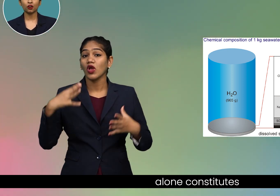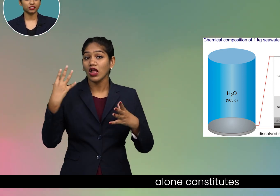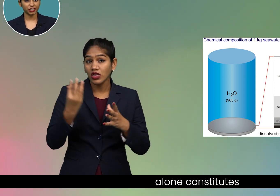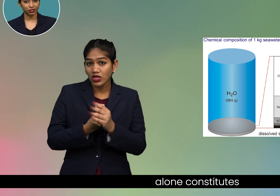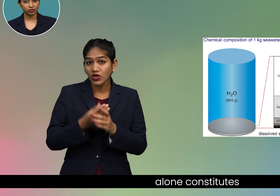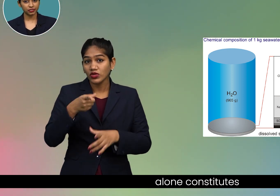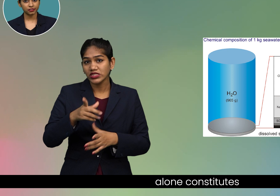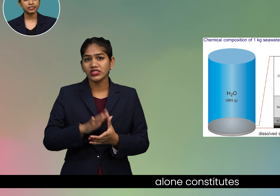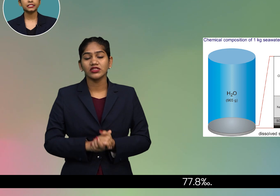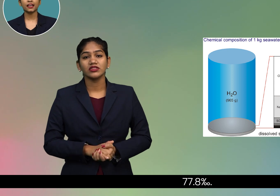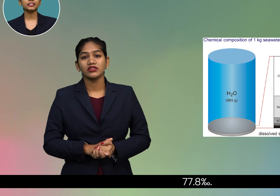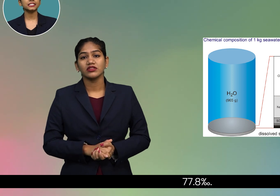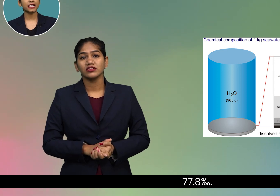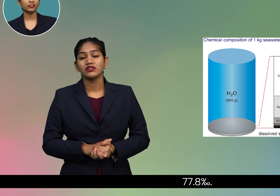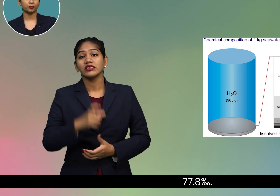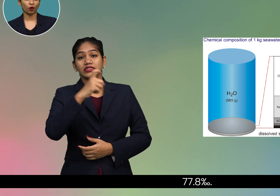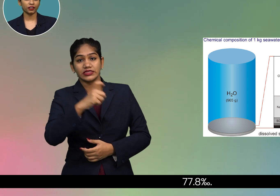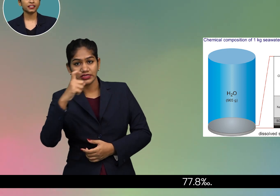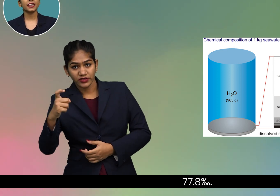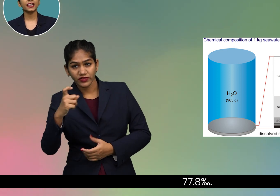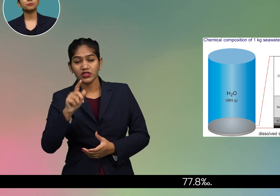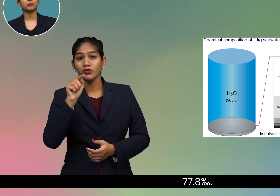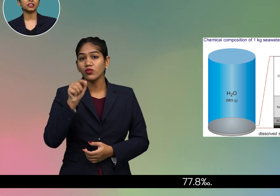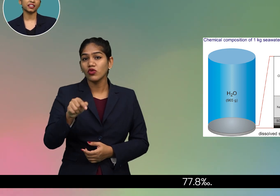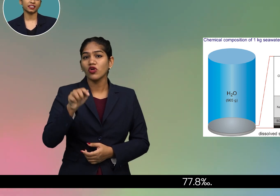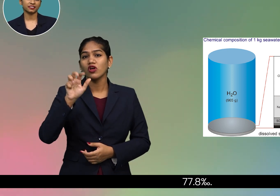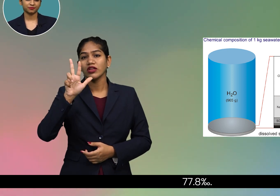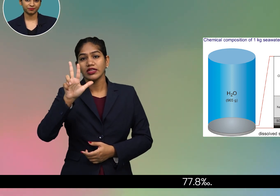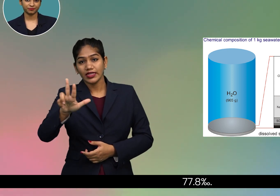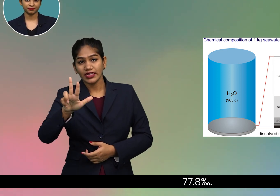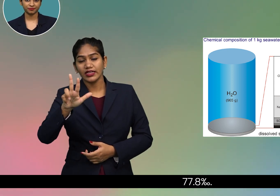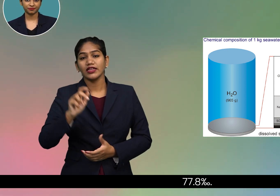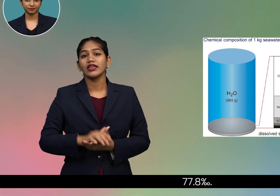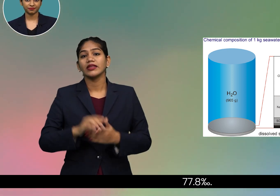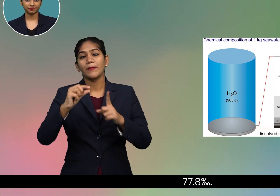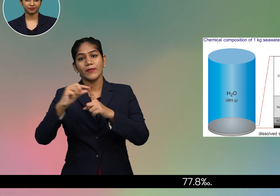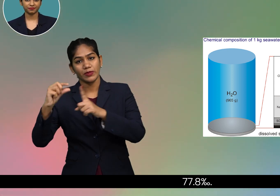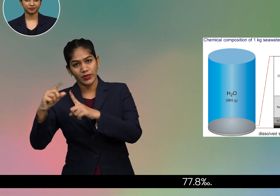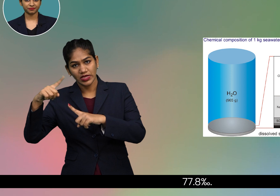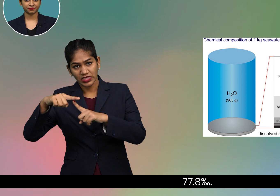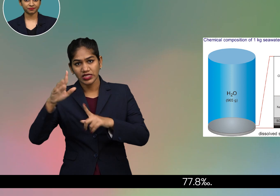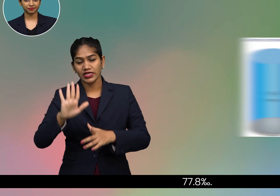alone constitutes 77.8 ppt.